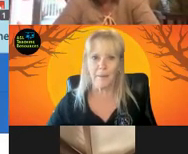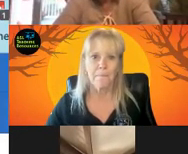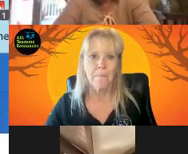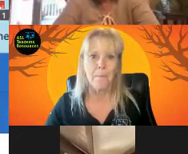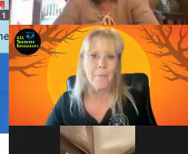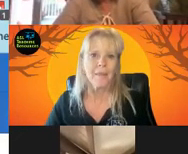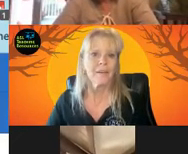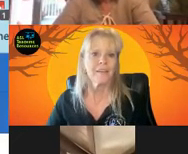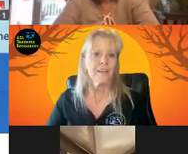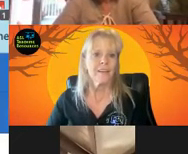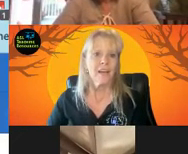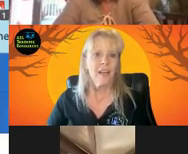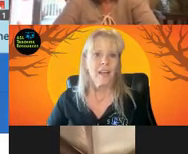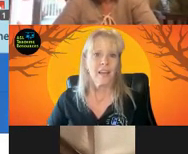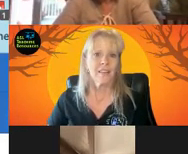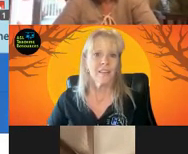with me.